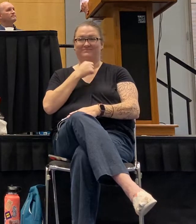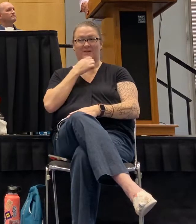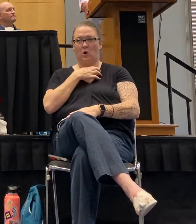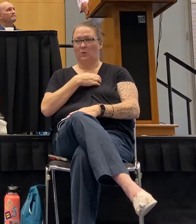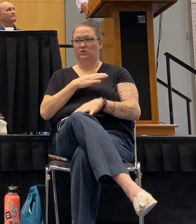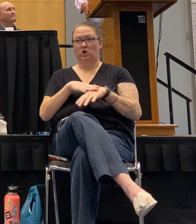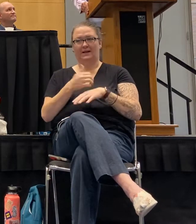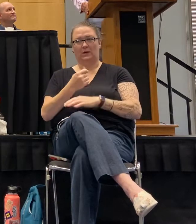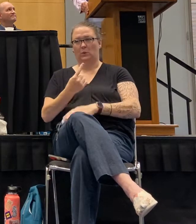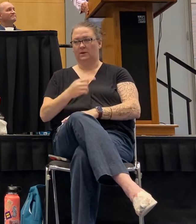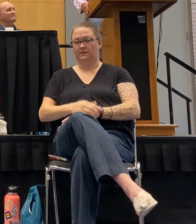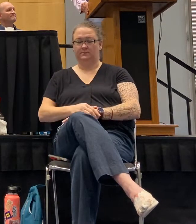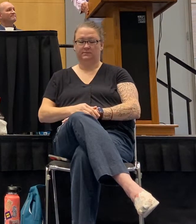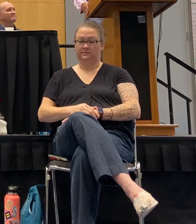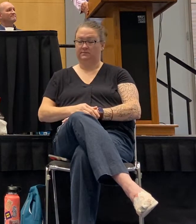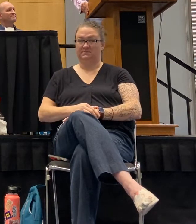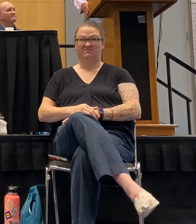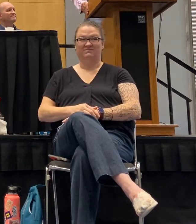that upon anybody.